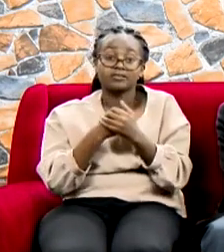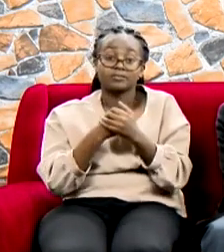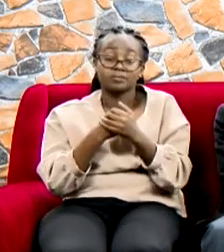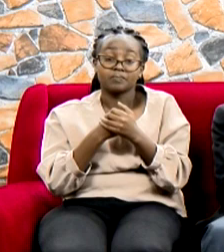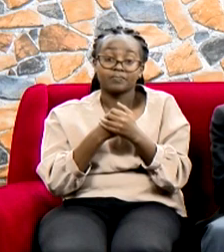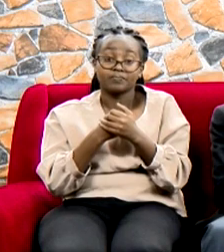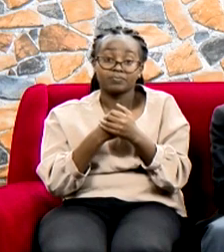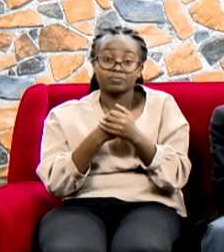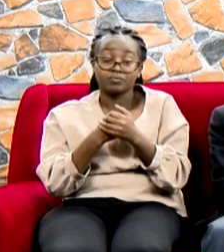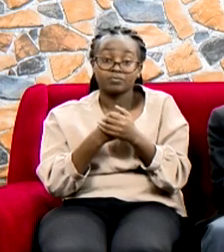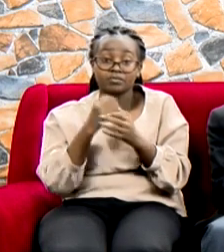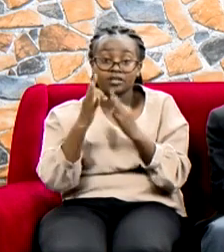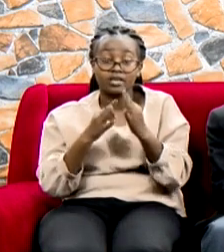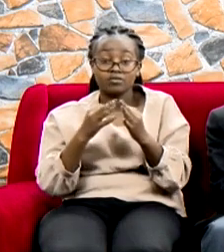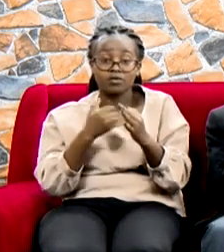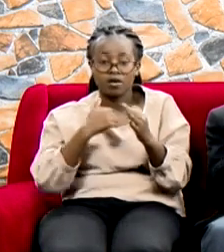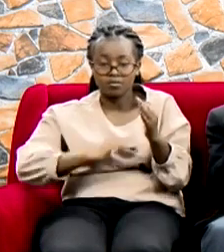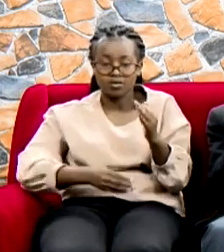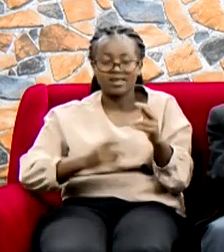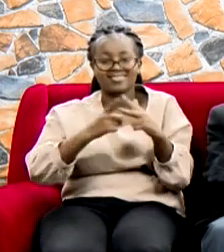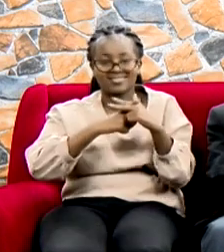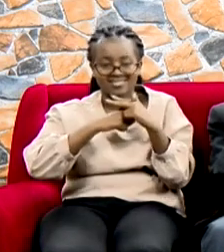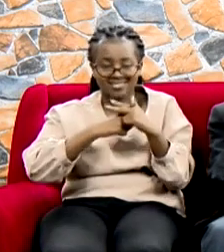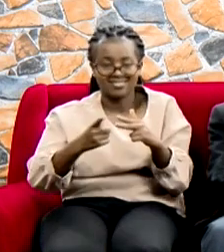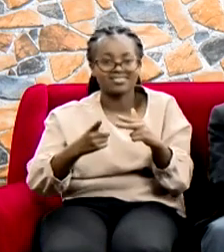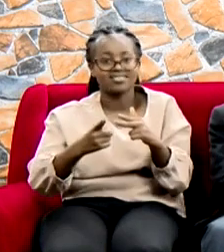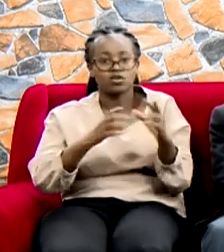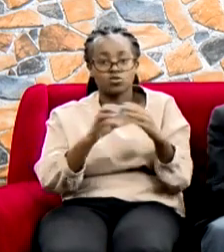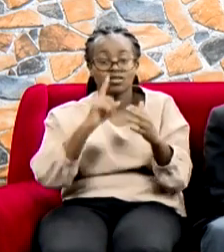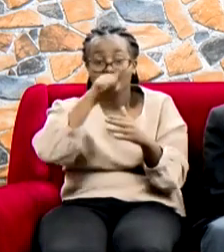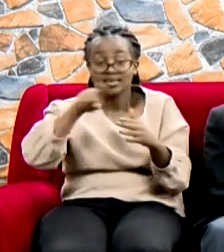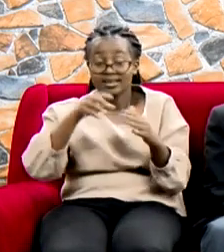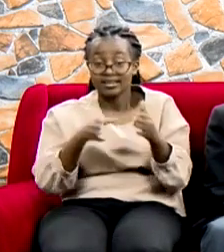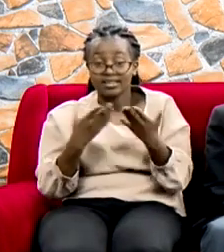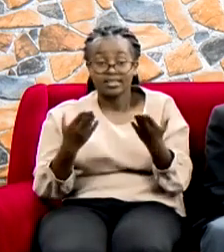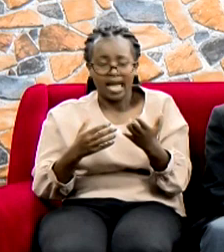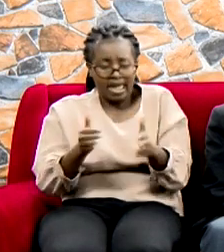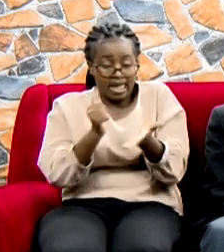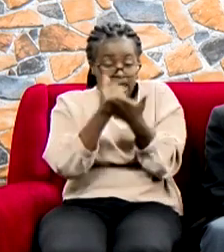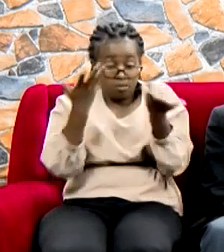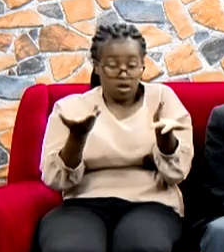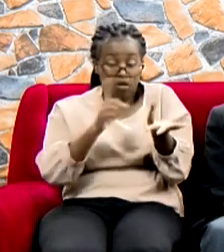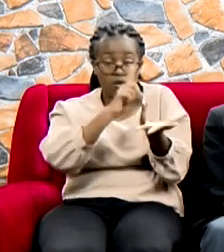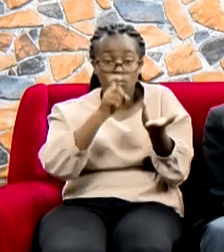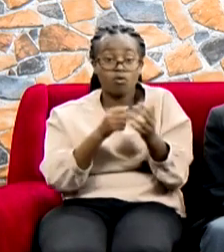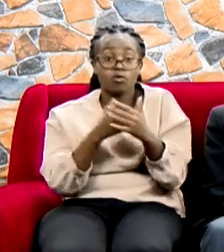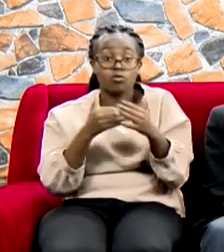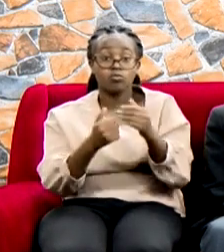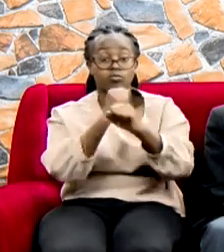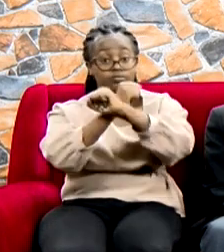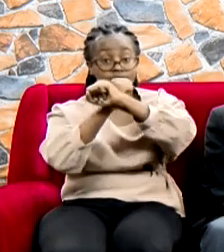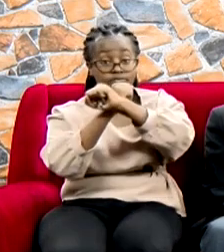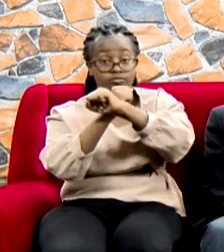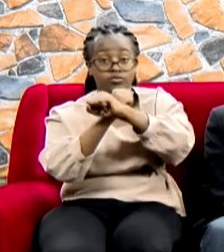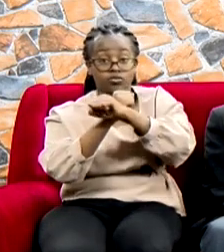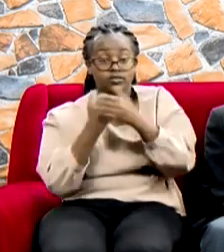you are found pregnant, start doing the right thing. How does that help? You are preventing the